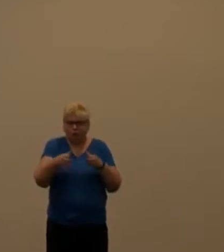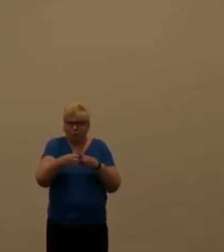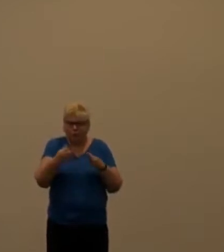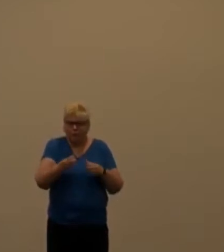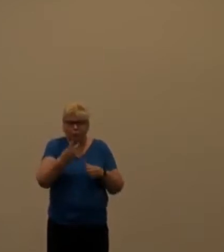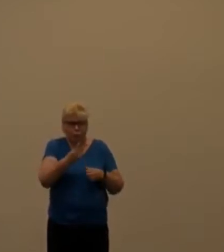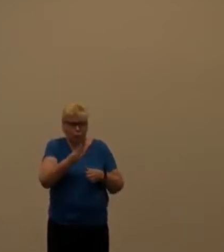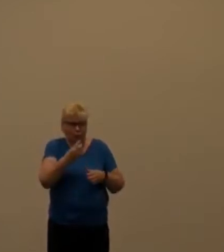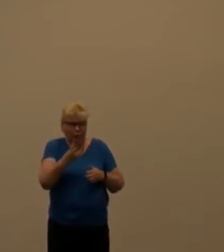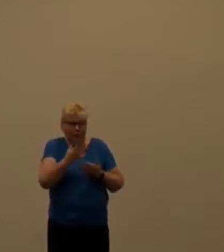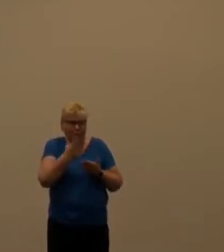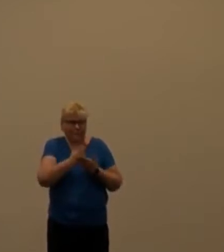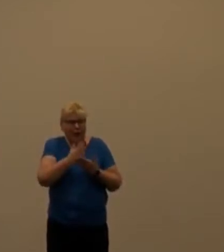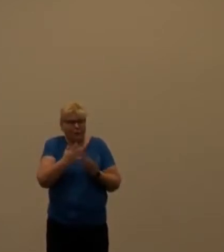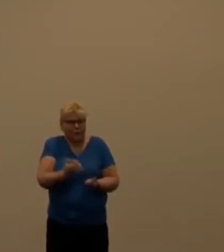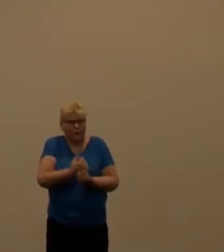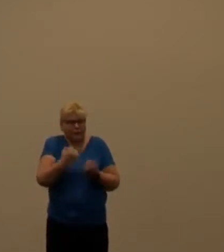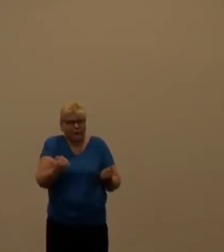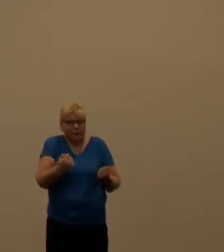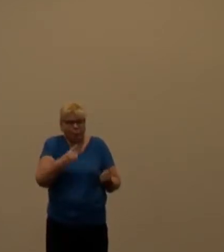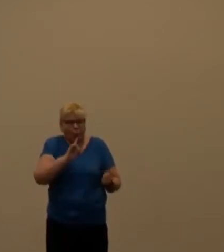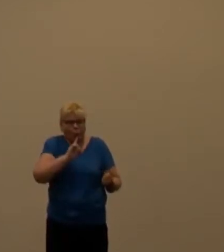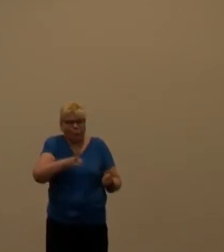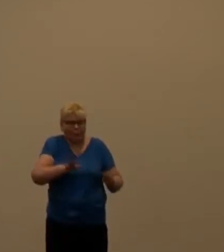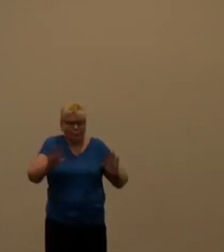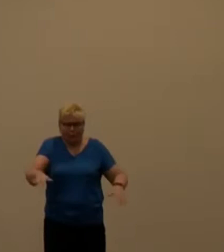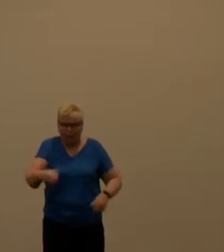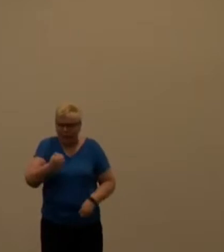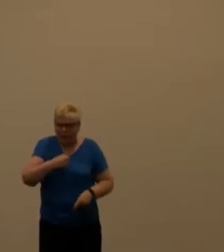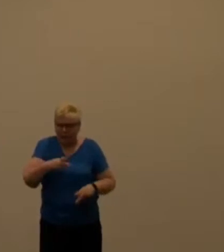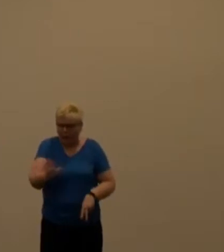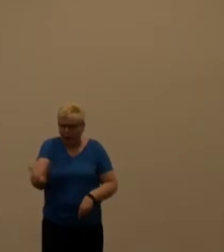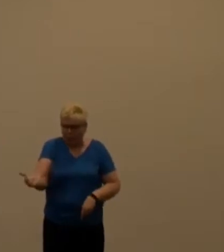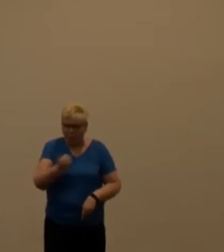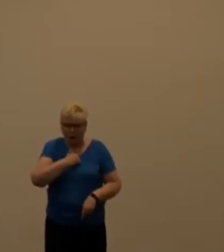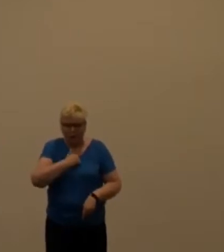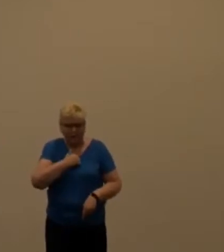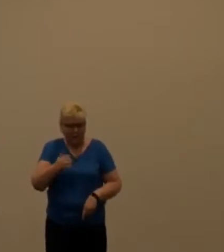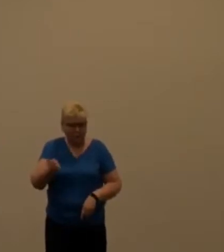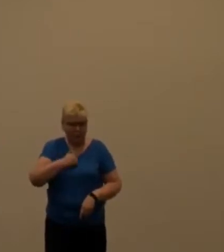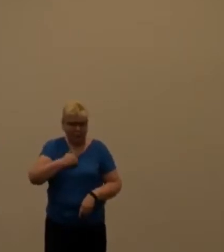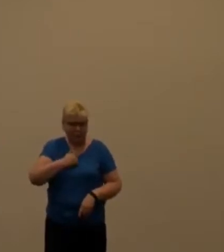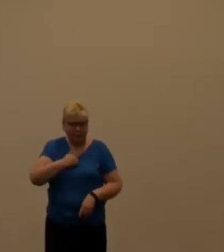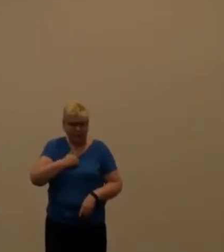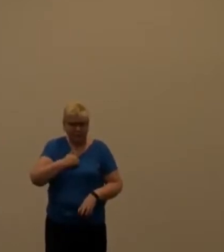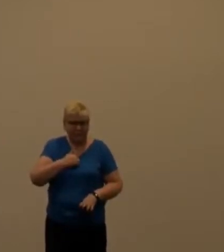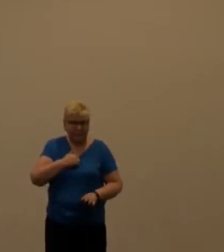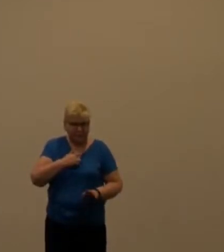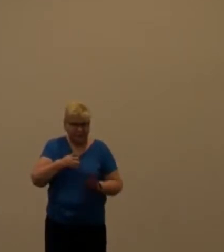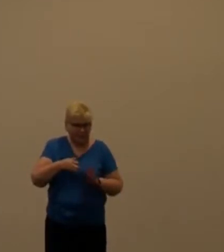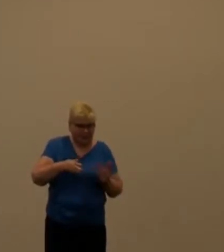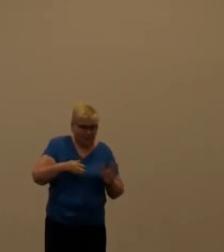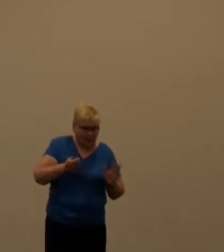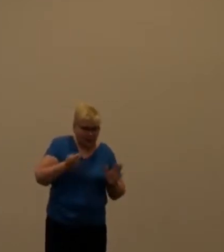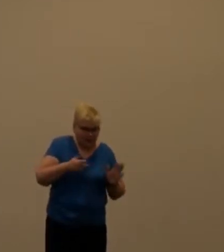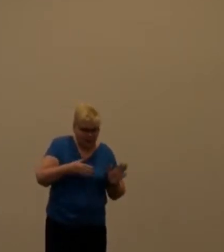or 3 very opinionated people who said that their way was the right way to do it. You go the one direction for 1 month, second direction